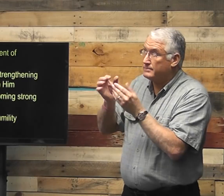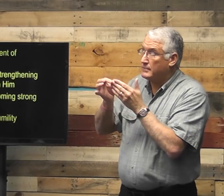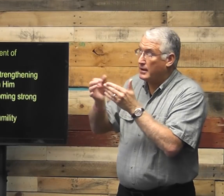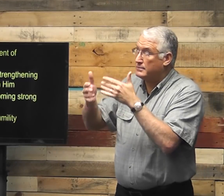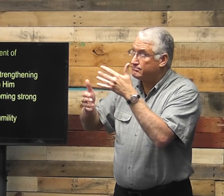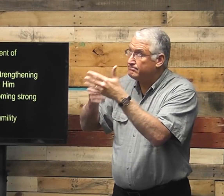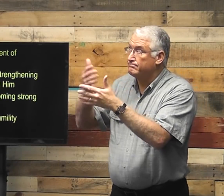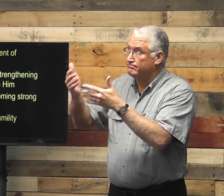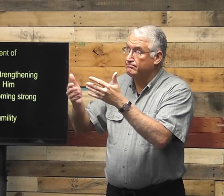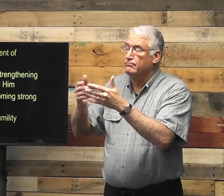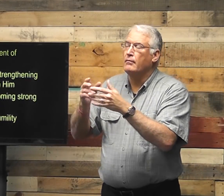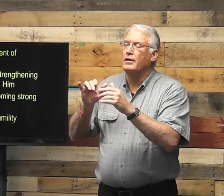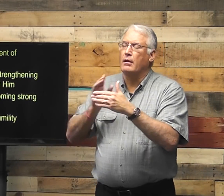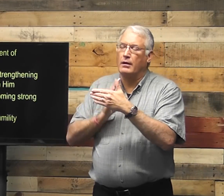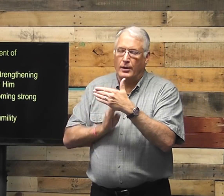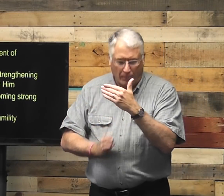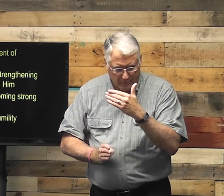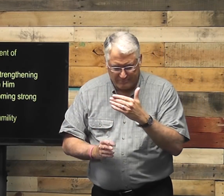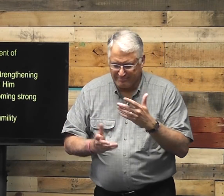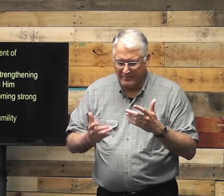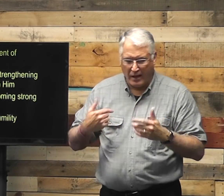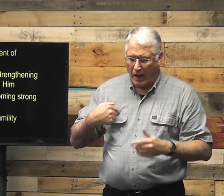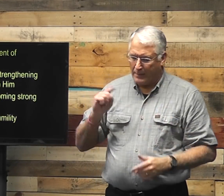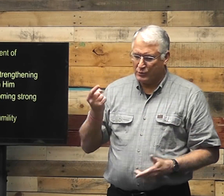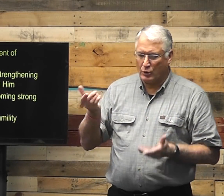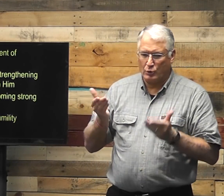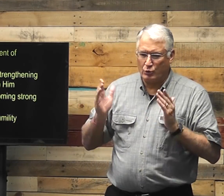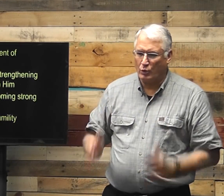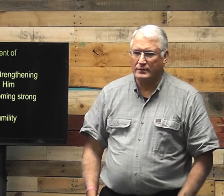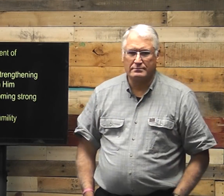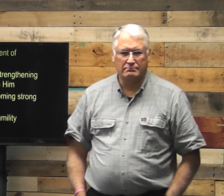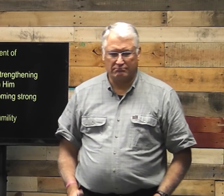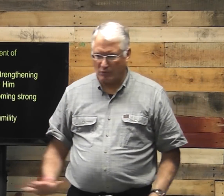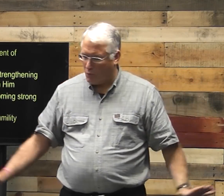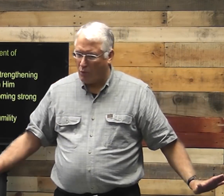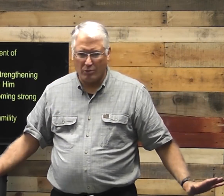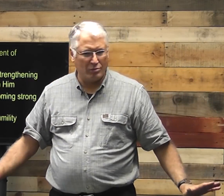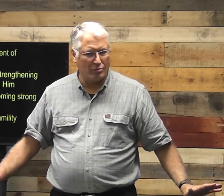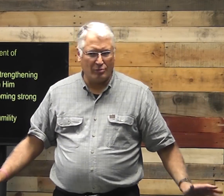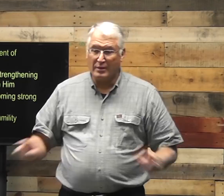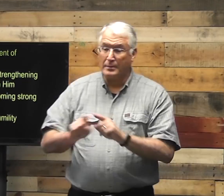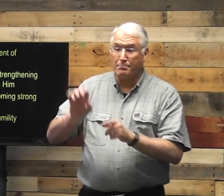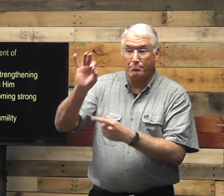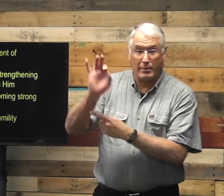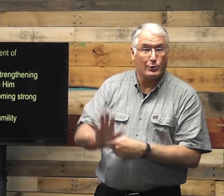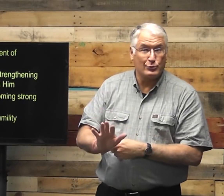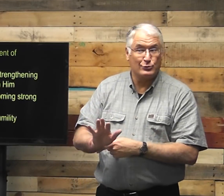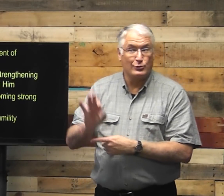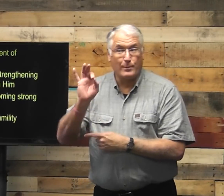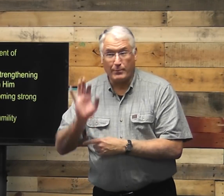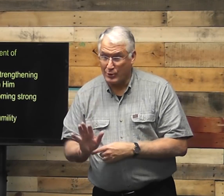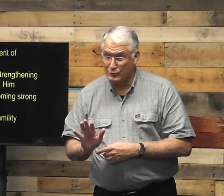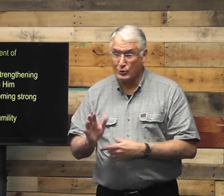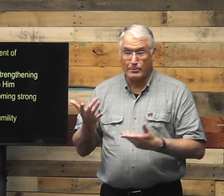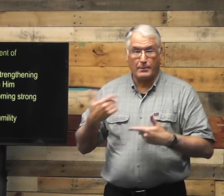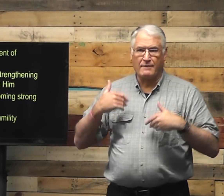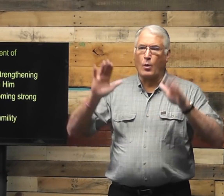the Lord to give us guidance, that keeps us humble, and we realize that we are only servants. Just like a